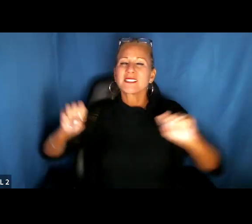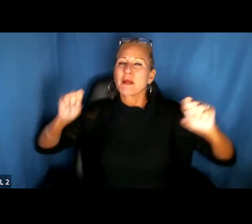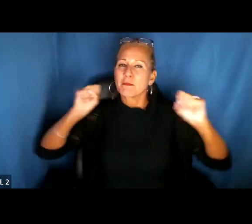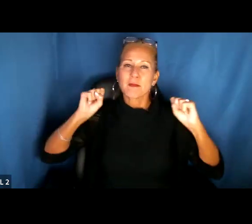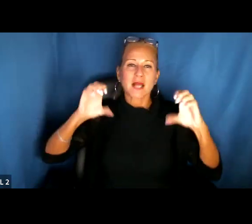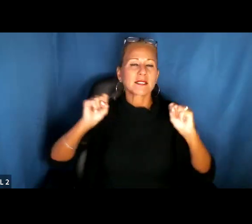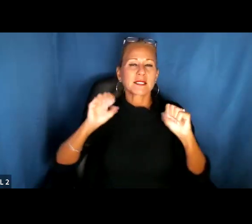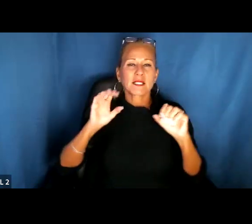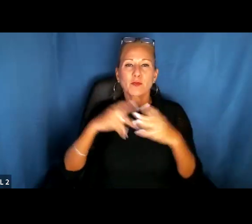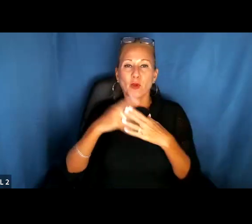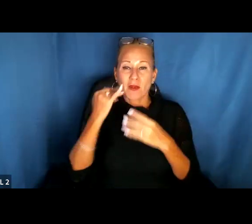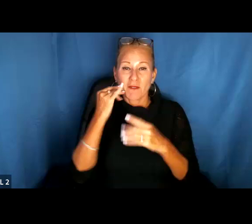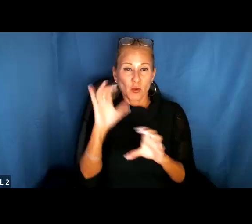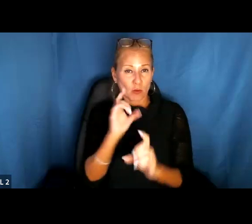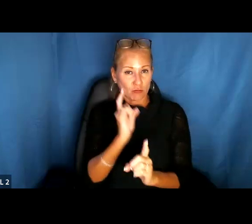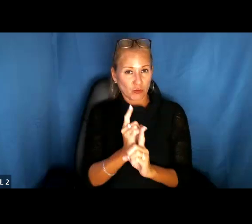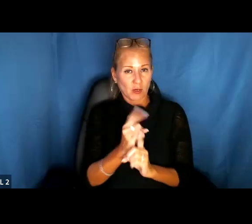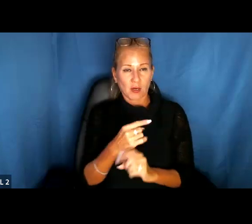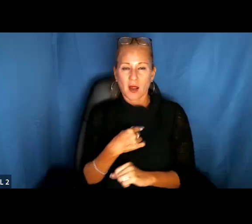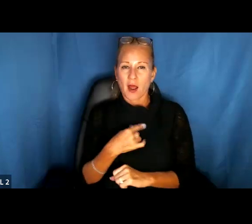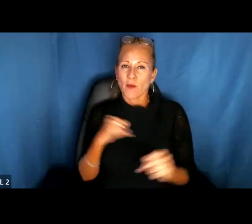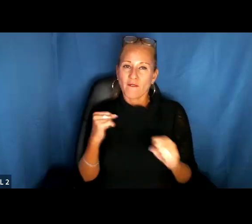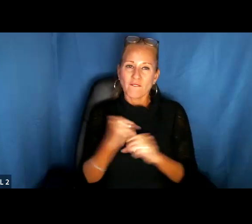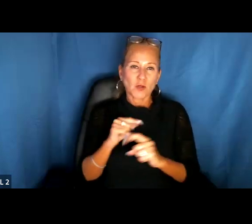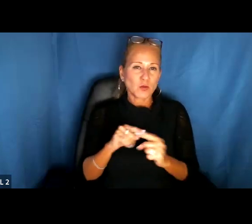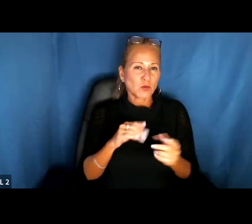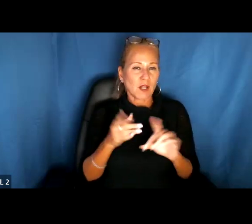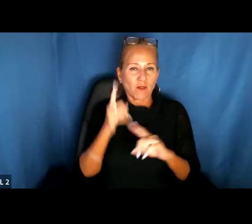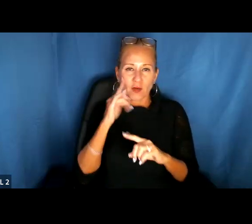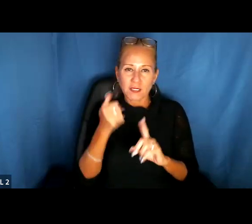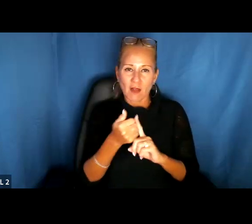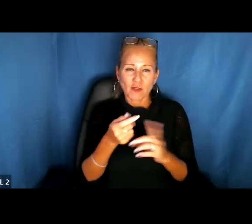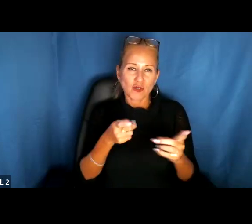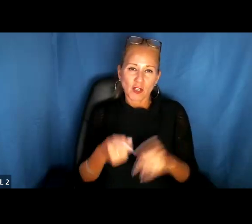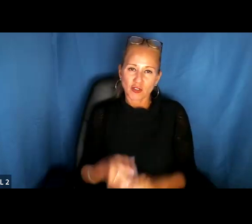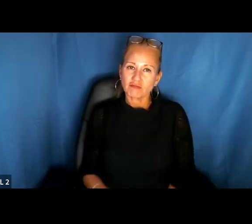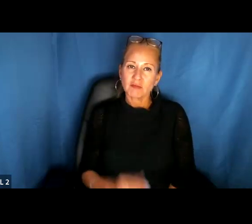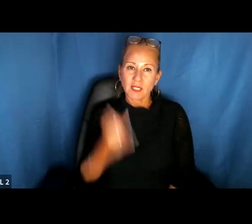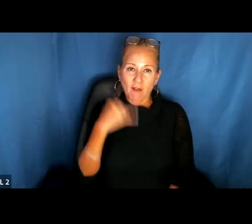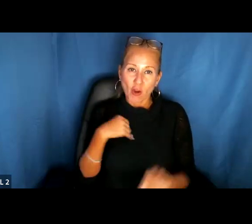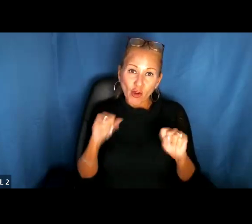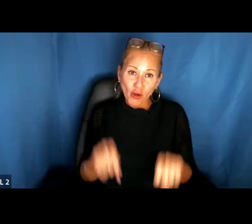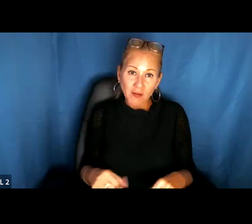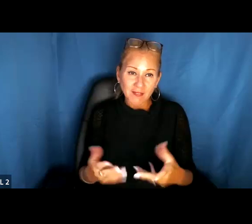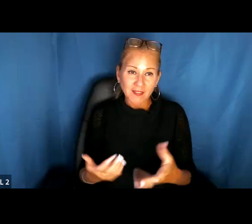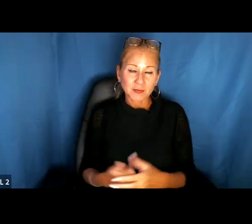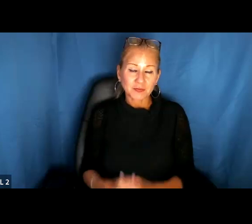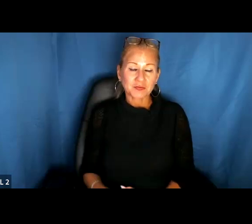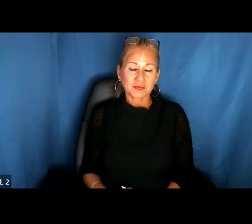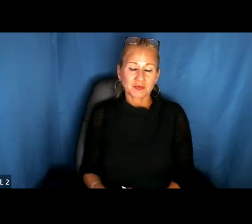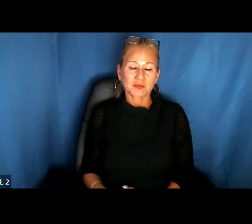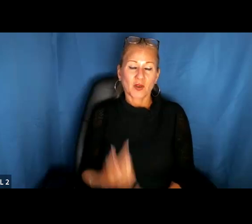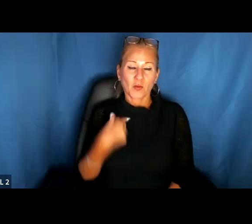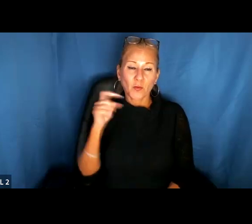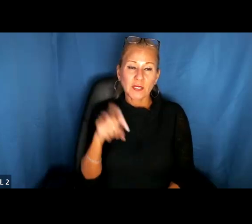if it is done right, I would fight to the death for self-direction if I could. And we